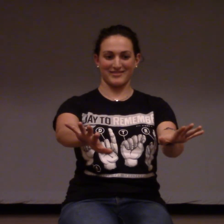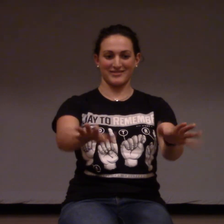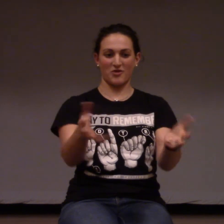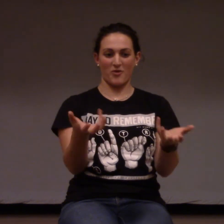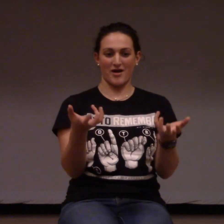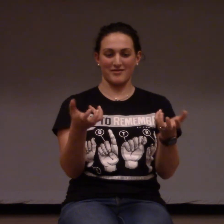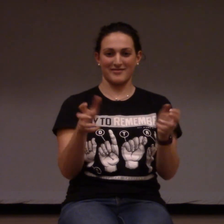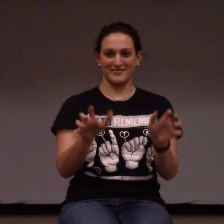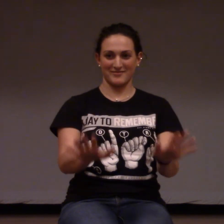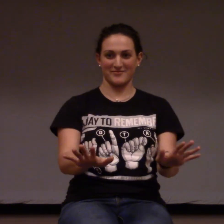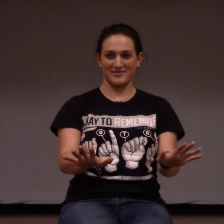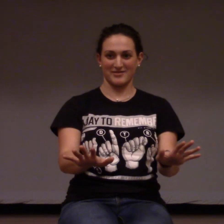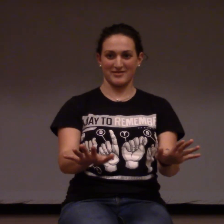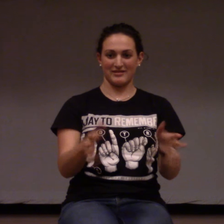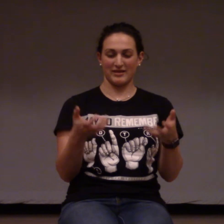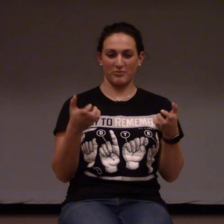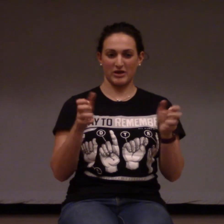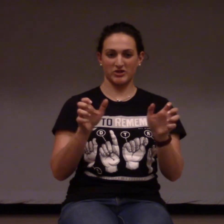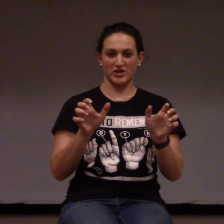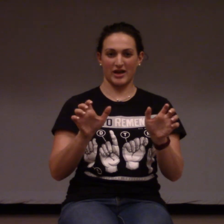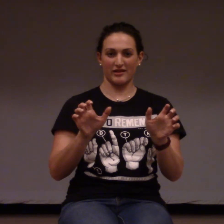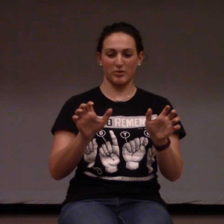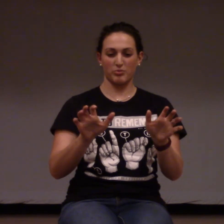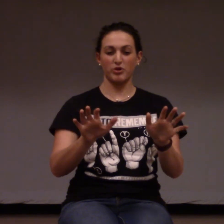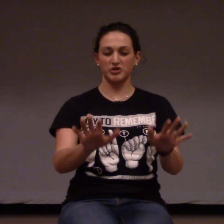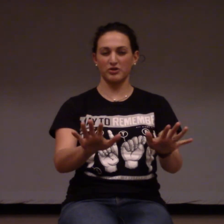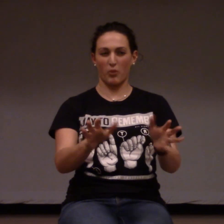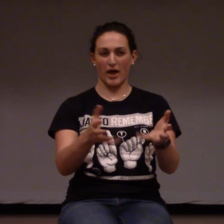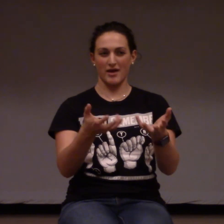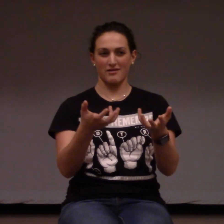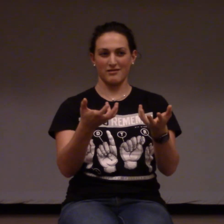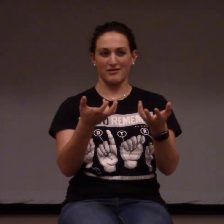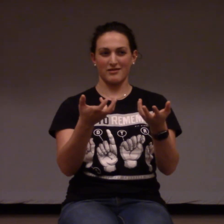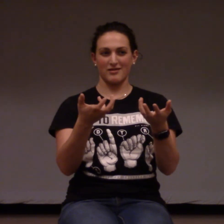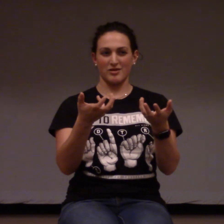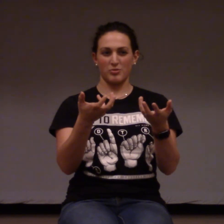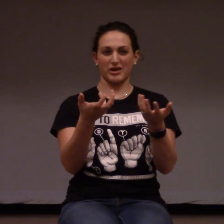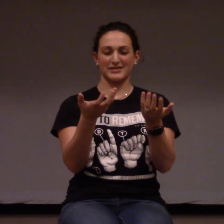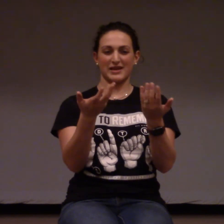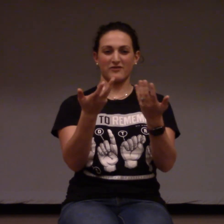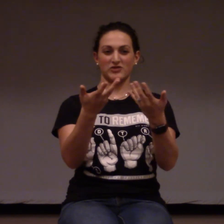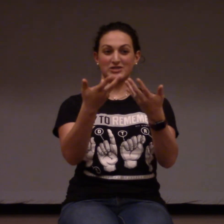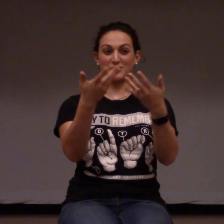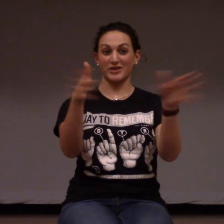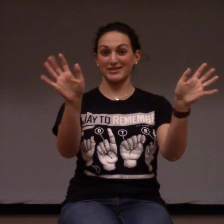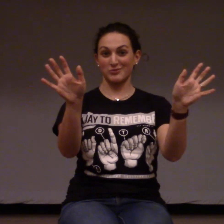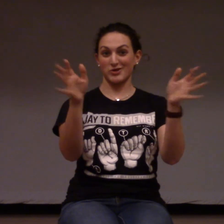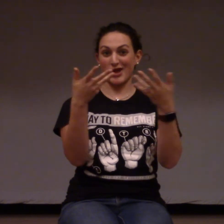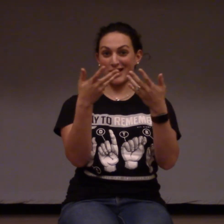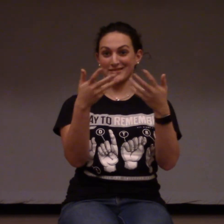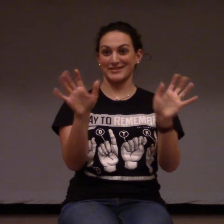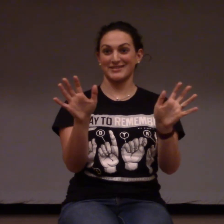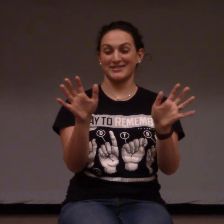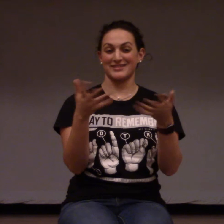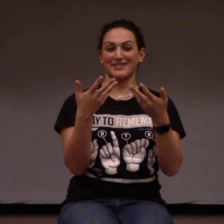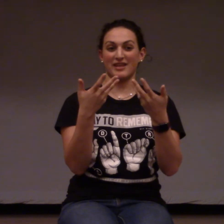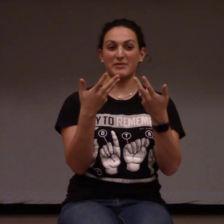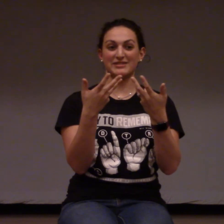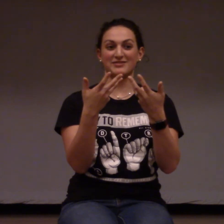Don't want. Yep, make sure you kind of like push it away, because then if you just do this with your hands, that means